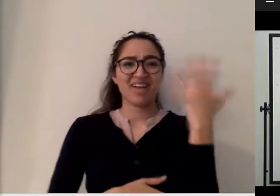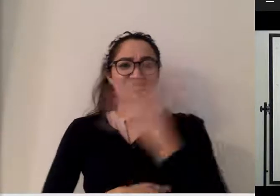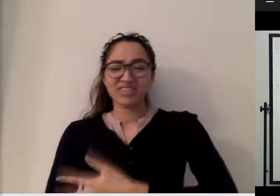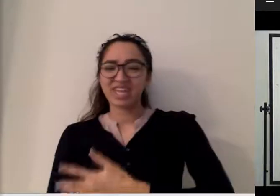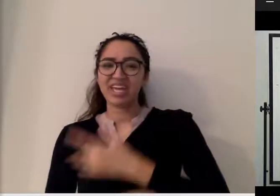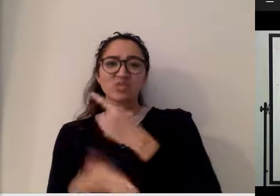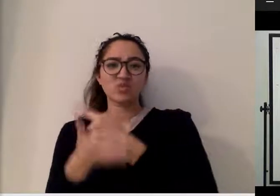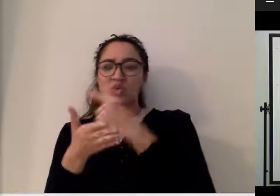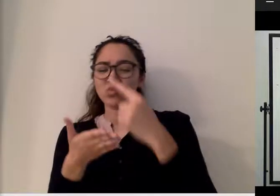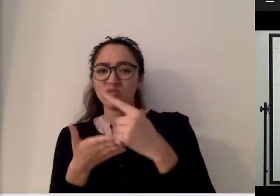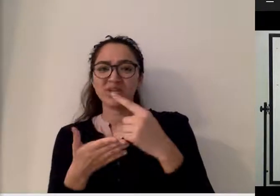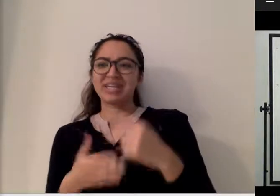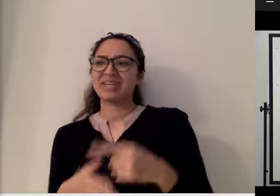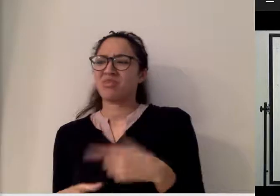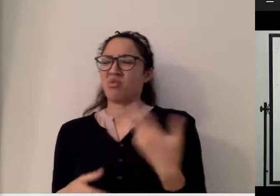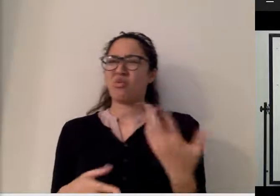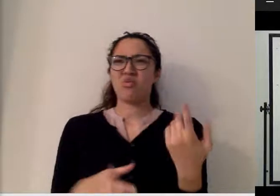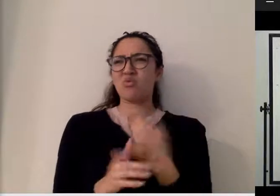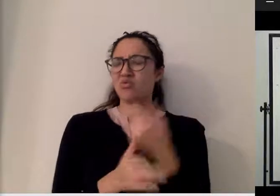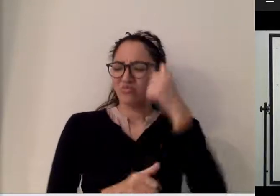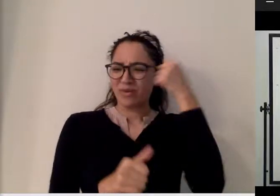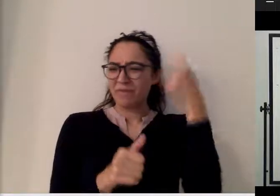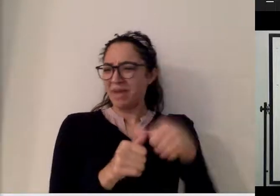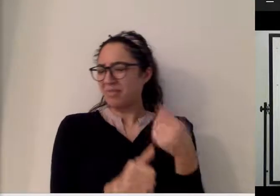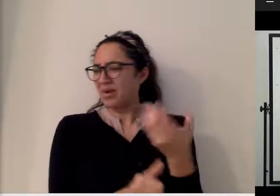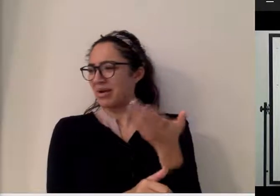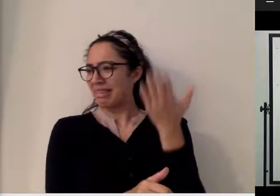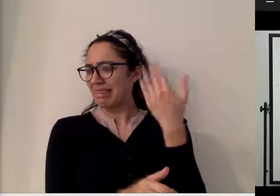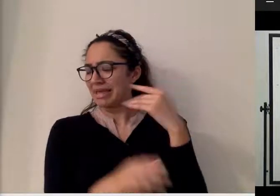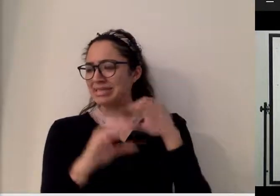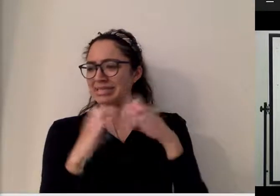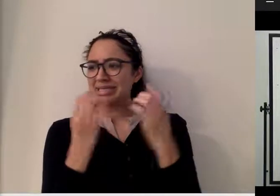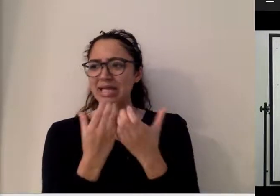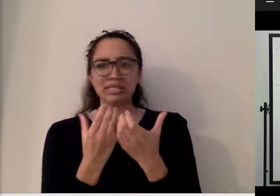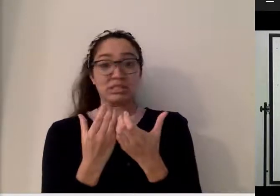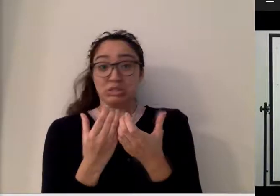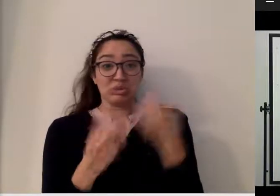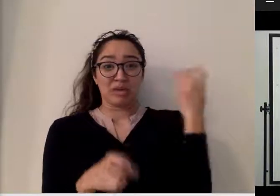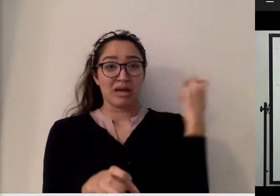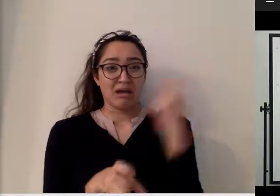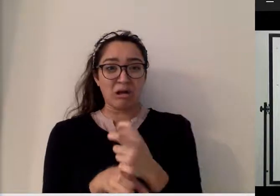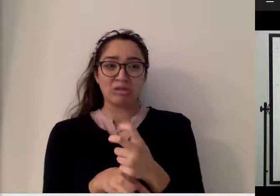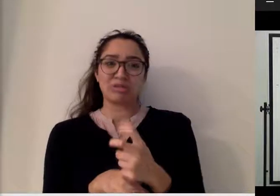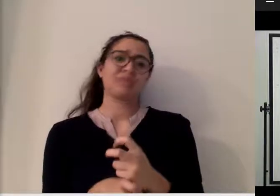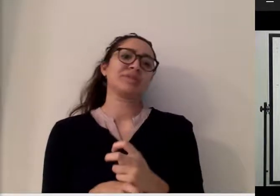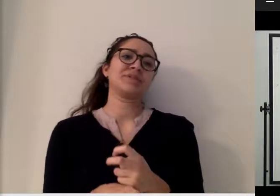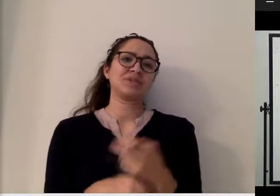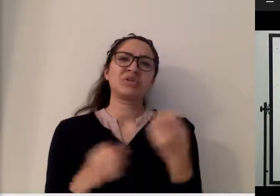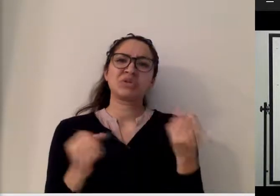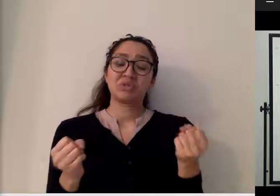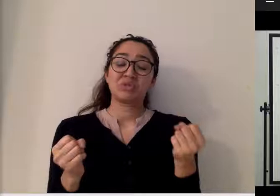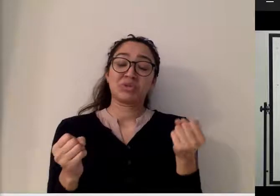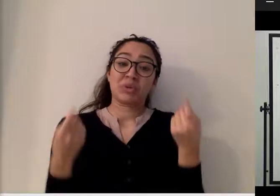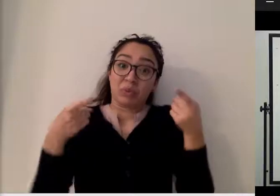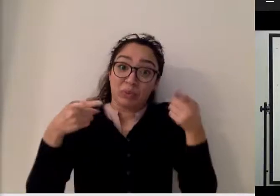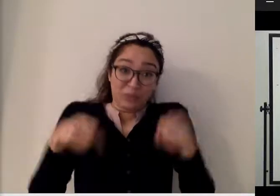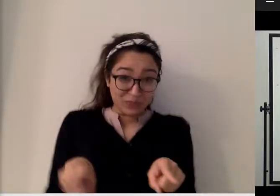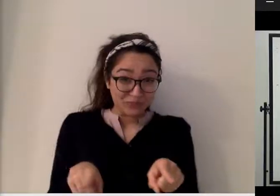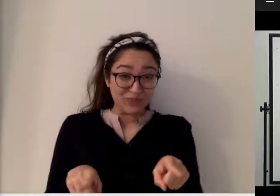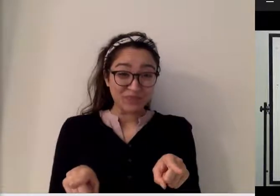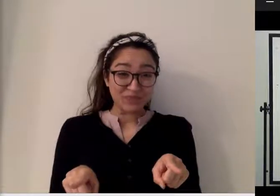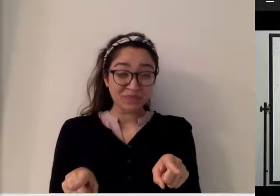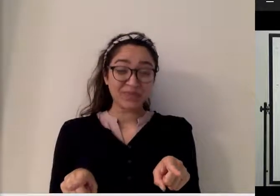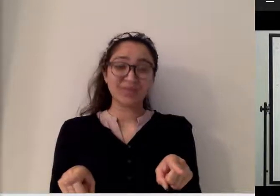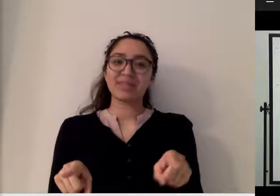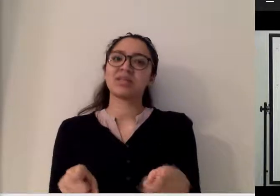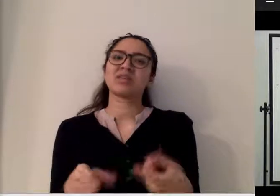it's really hard to remember what the teacher was talking about at the end of class, and as a result, there's hard to focus at the beginning.